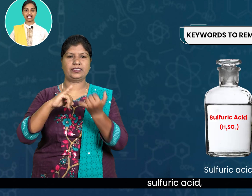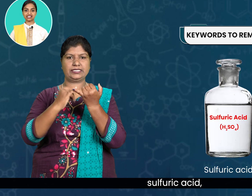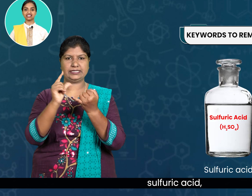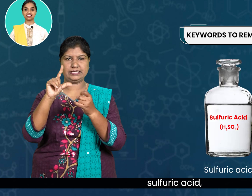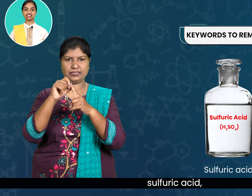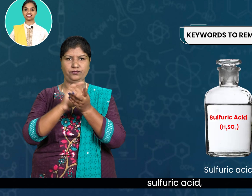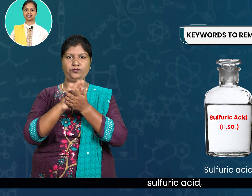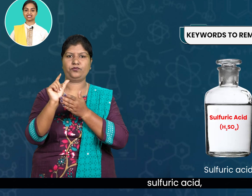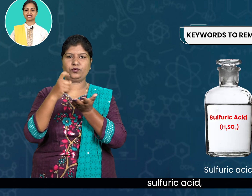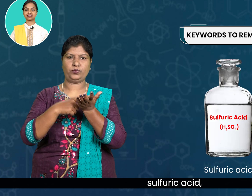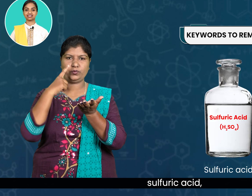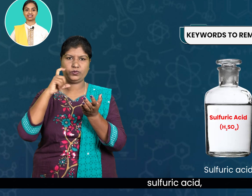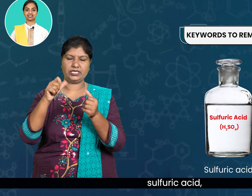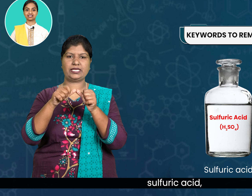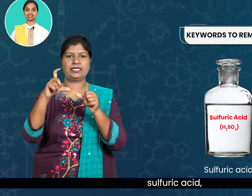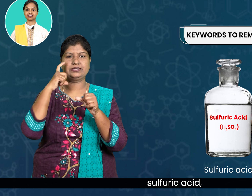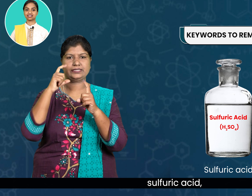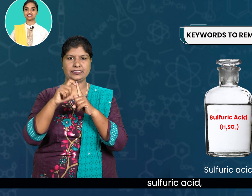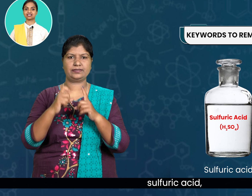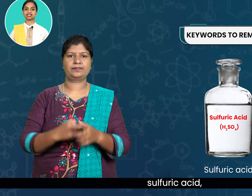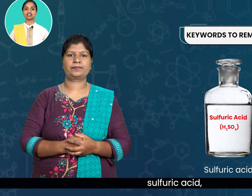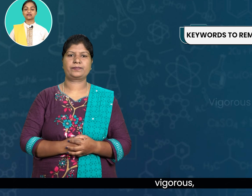sulfuric acid,